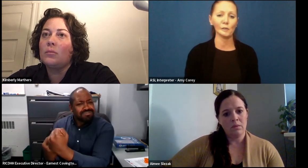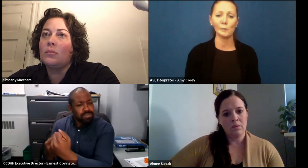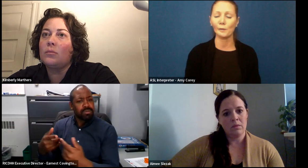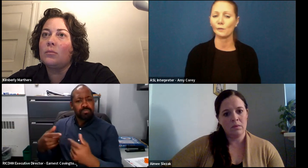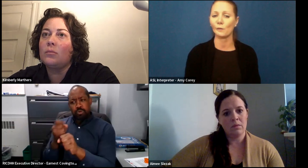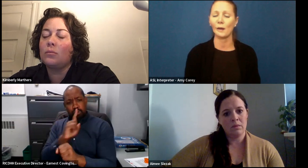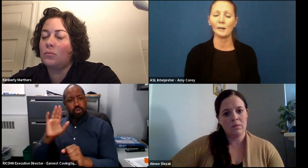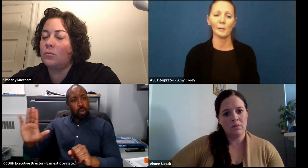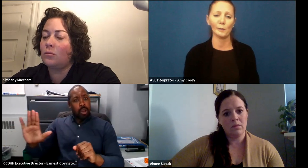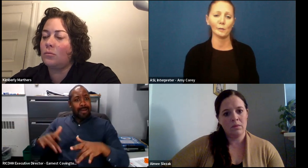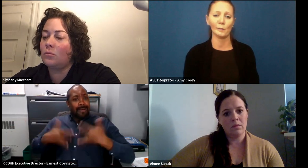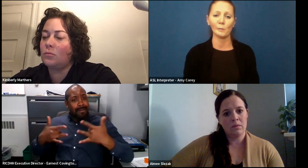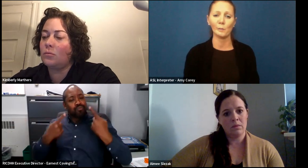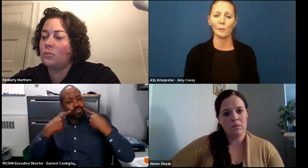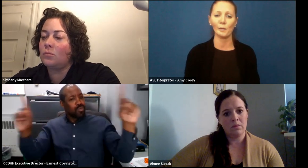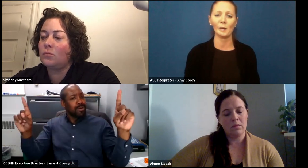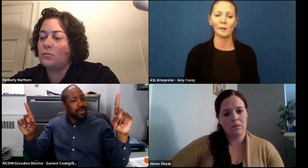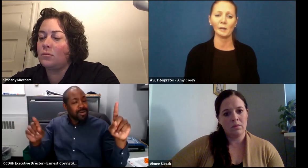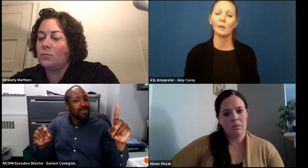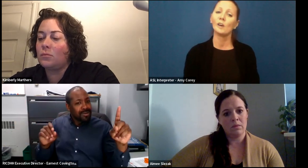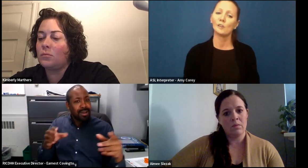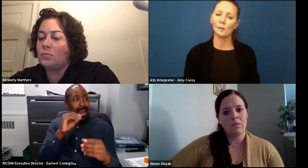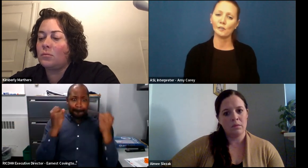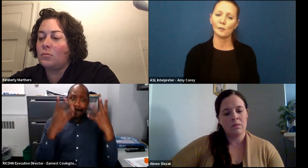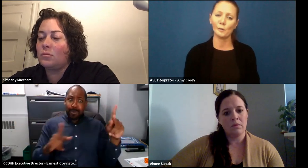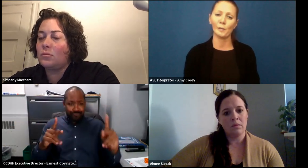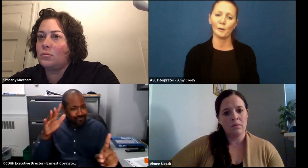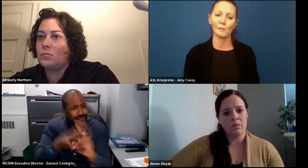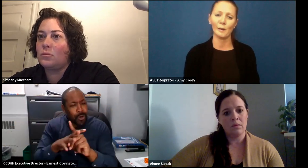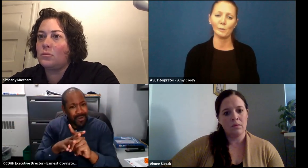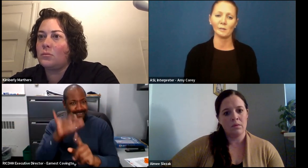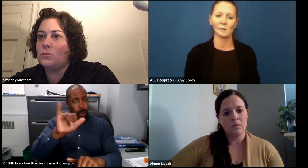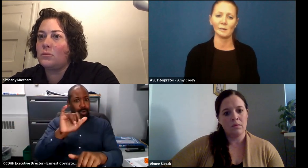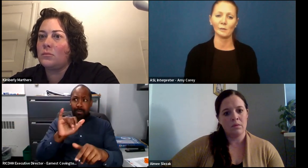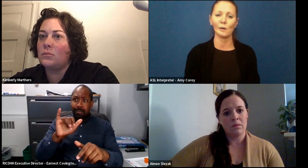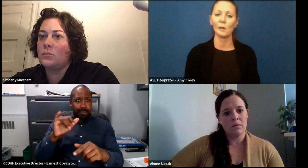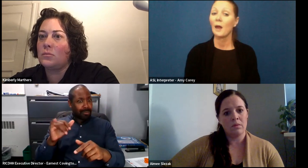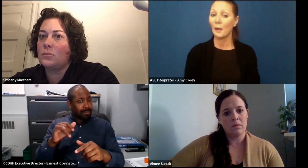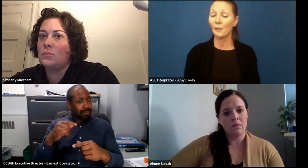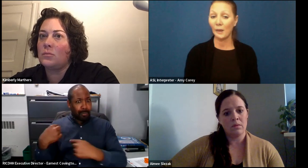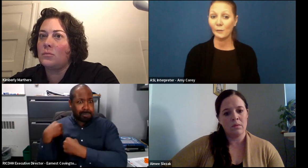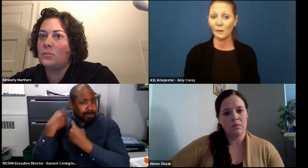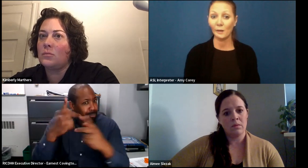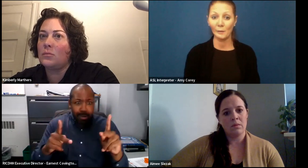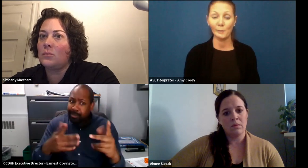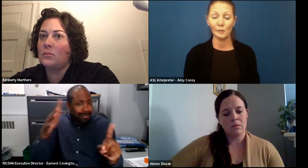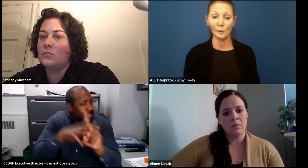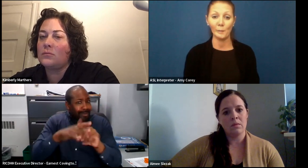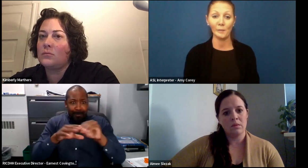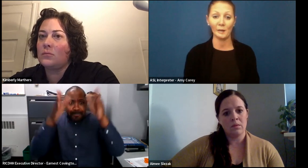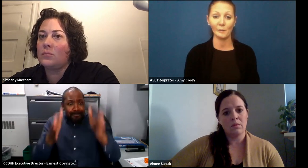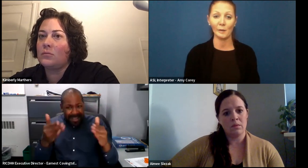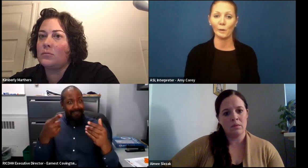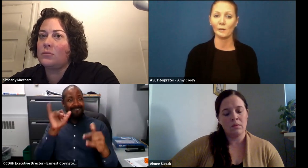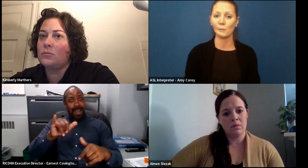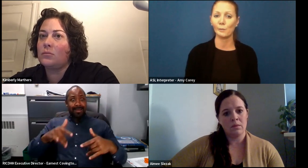be interpreters or any other sort of support that they needed to ensure that their event was successful. And thankfully, a lot of people showed up at